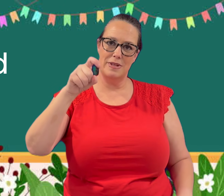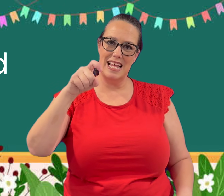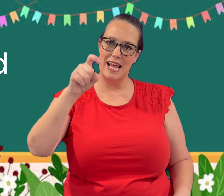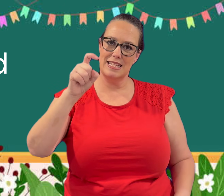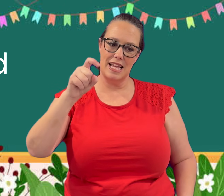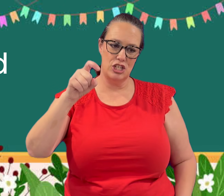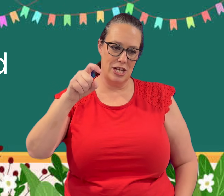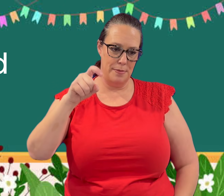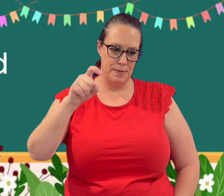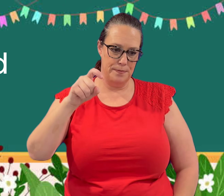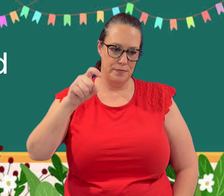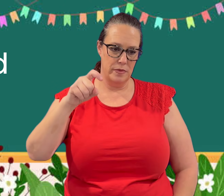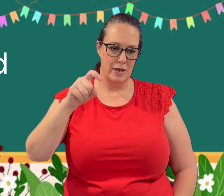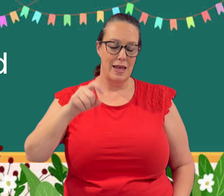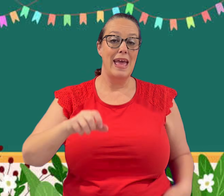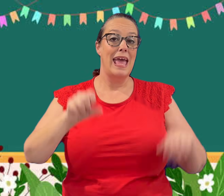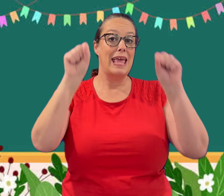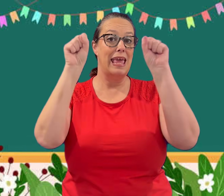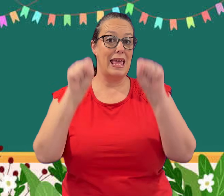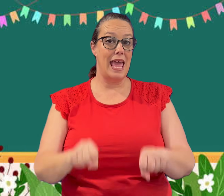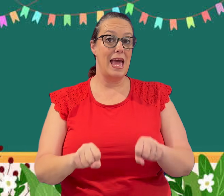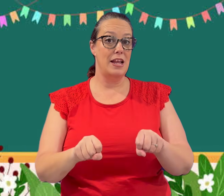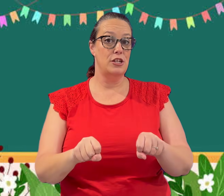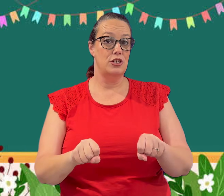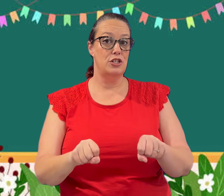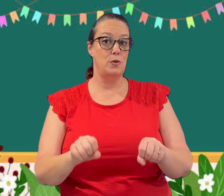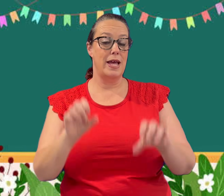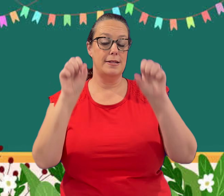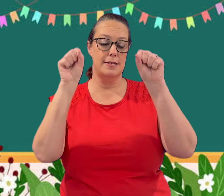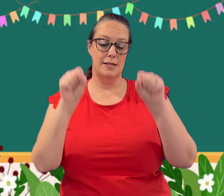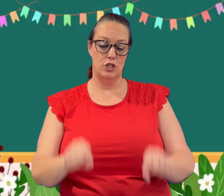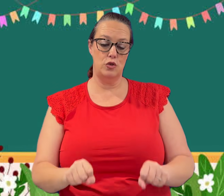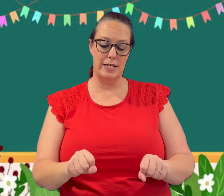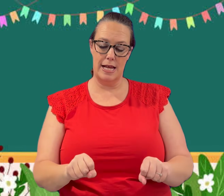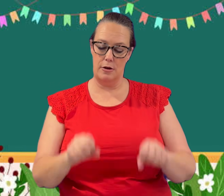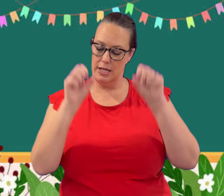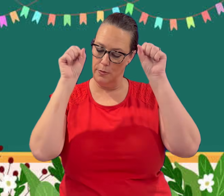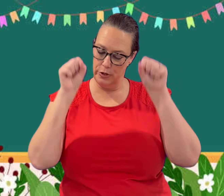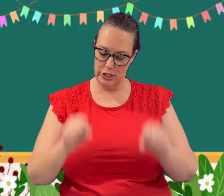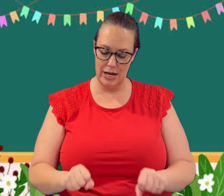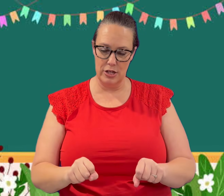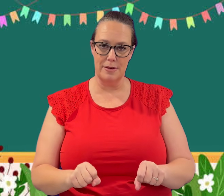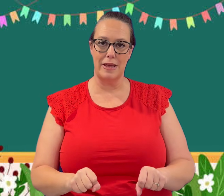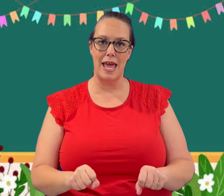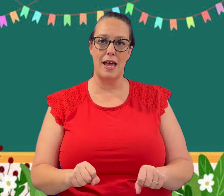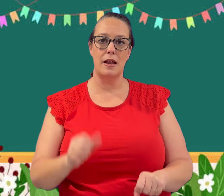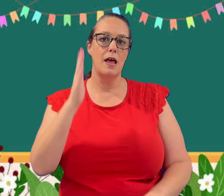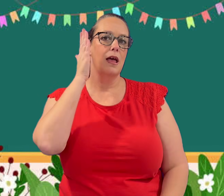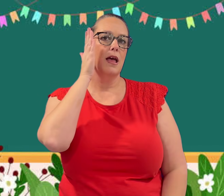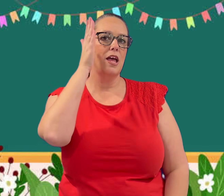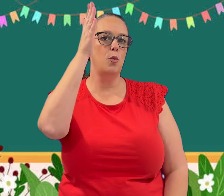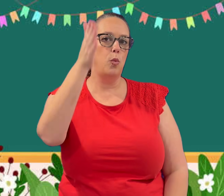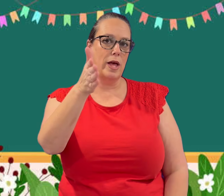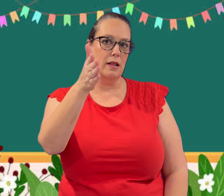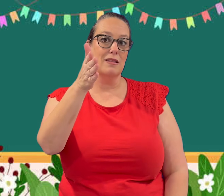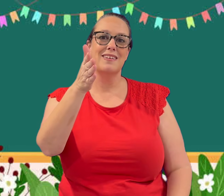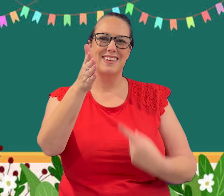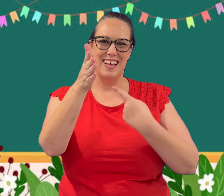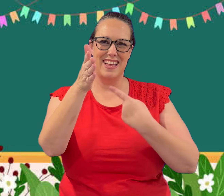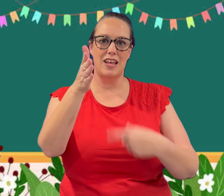that X hand shape. Can, 2 hands straight down, like you're pushing down on something. Can, and will. Again, going